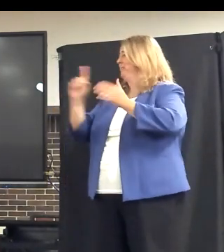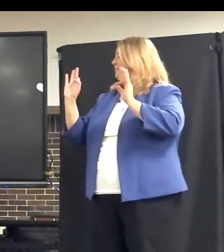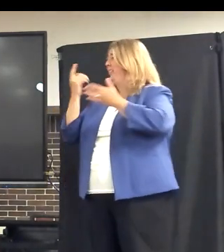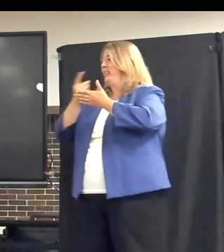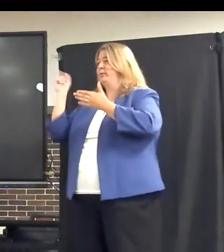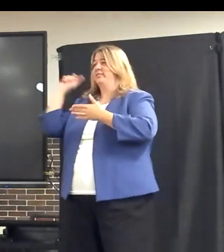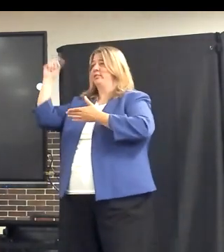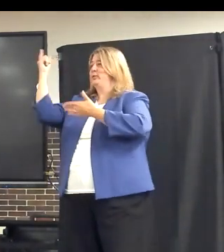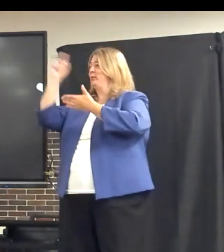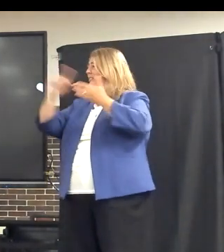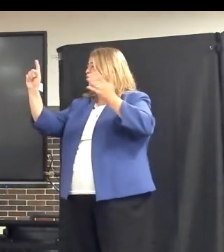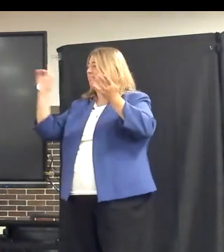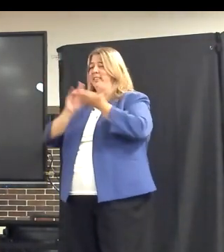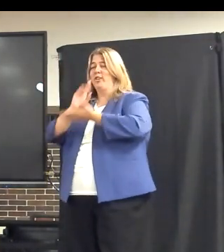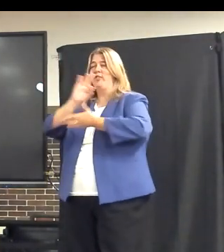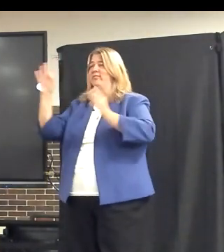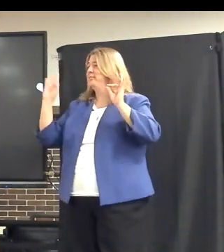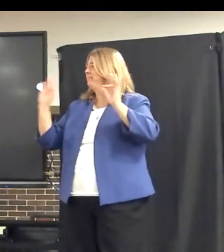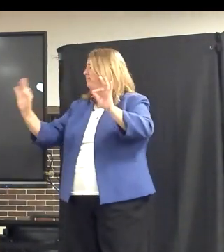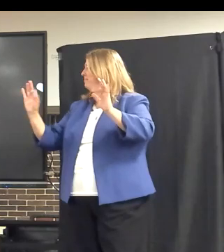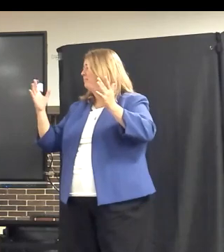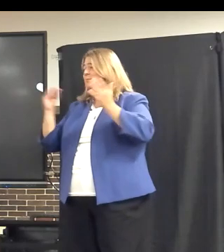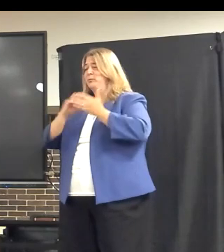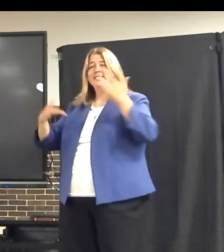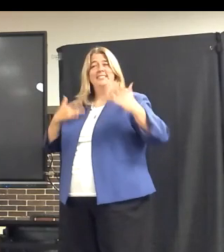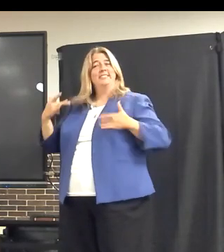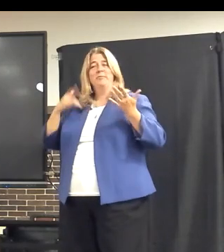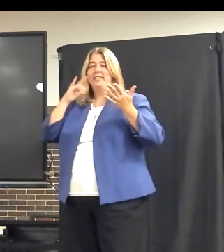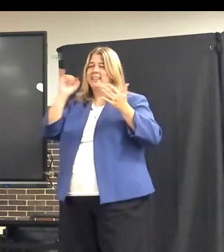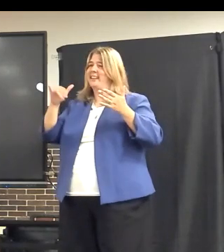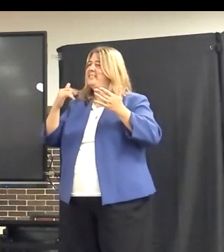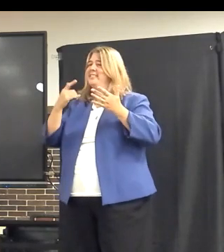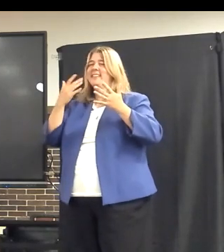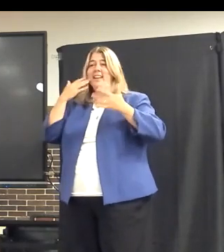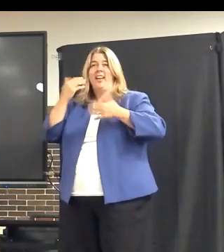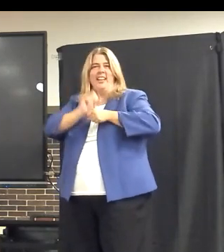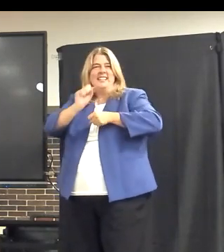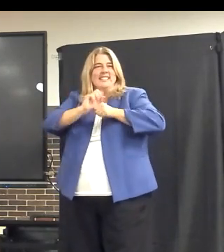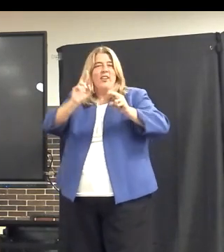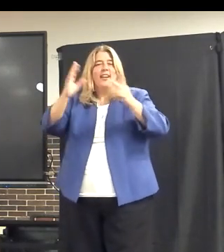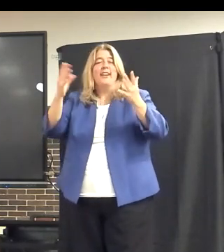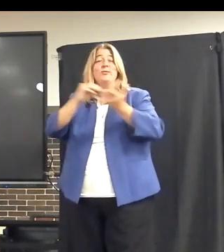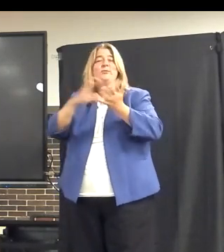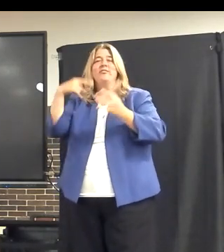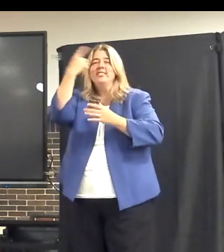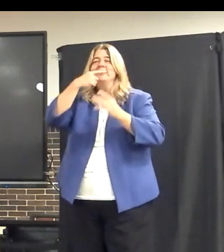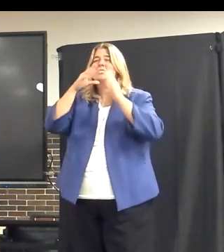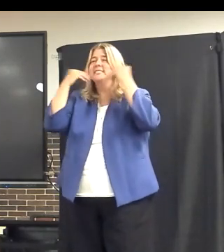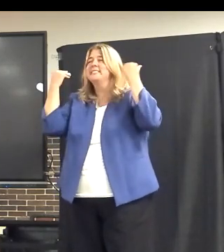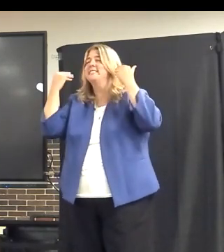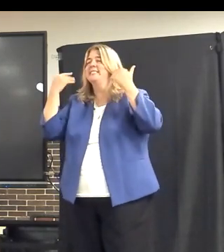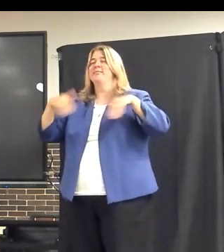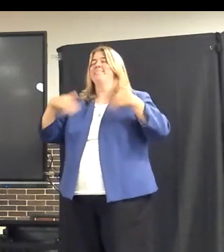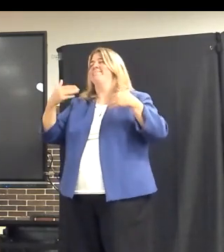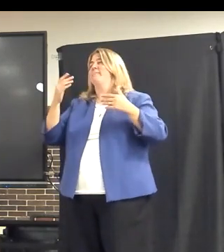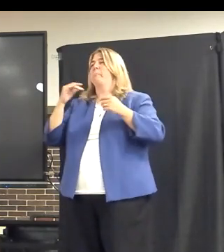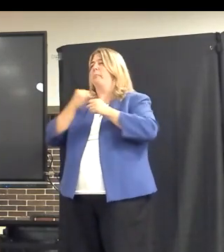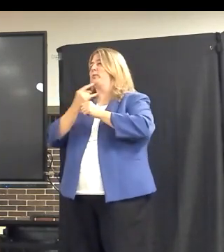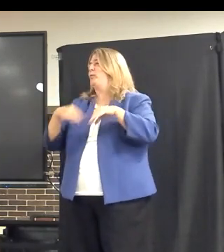So we completed our second week of school. We had our first week of school. We're on our second week now. It's been exciting. Everyone is